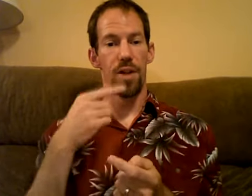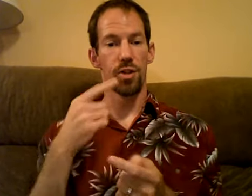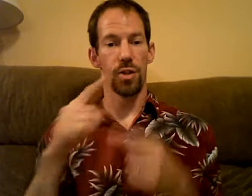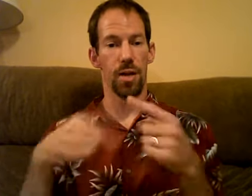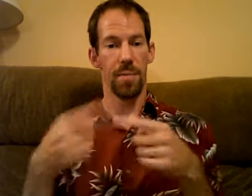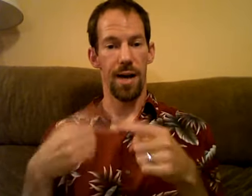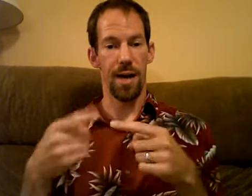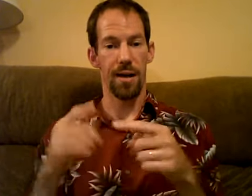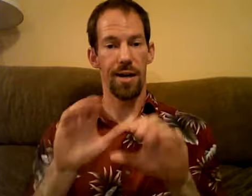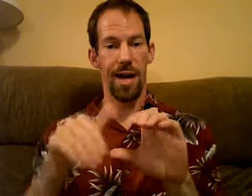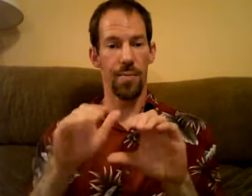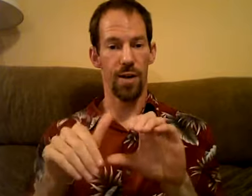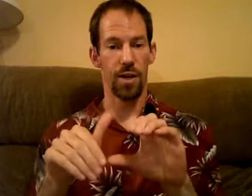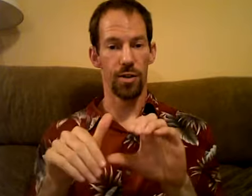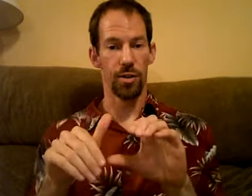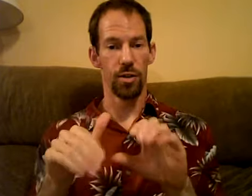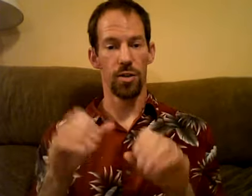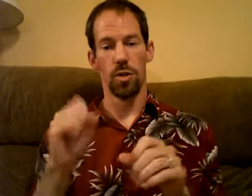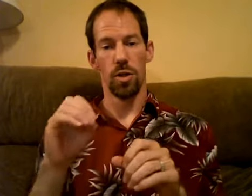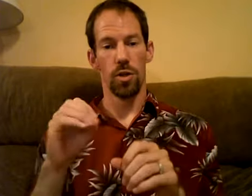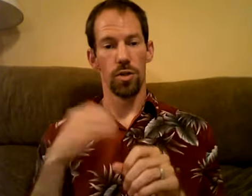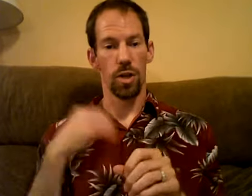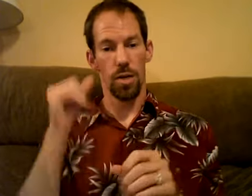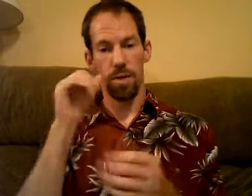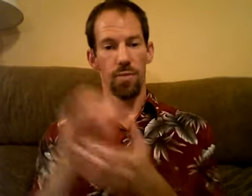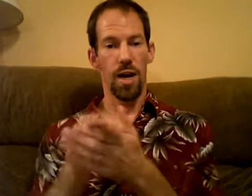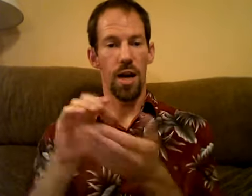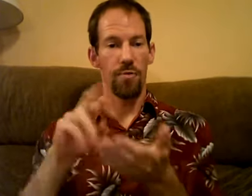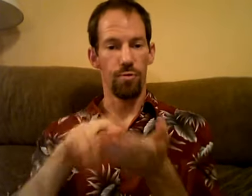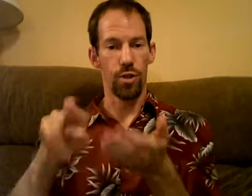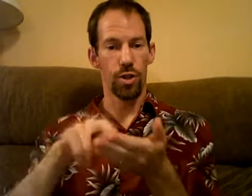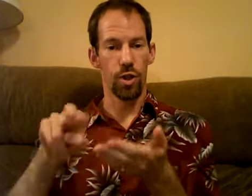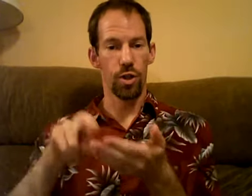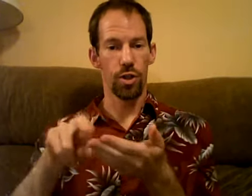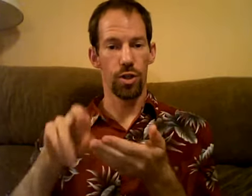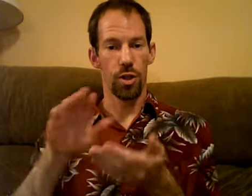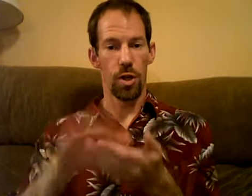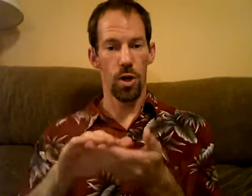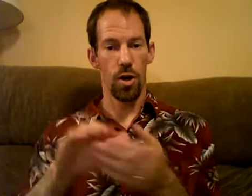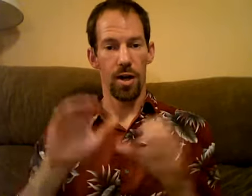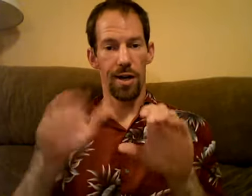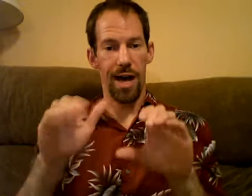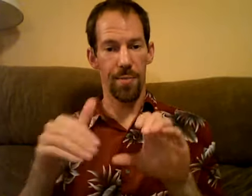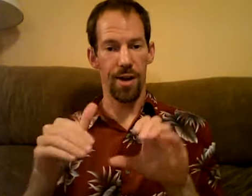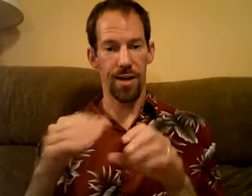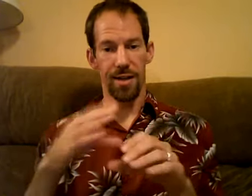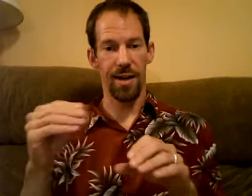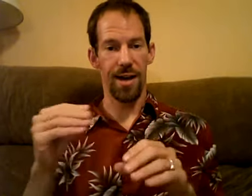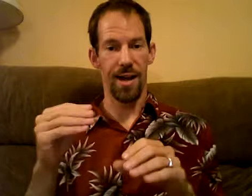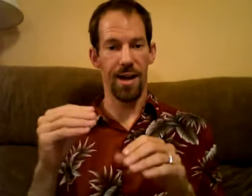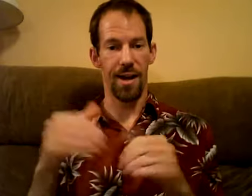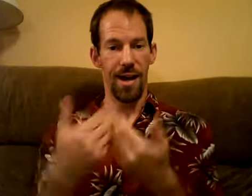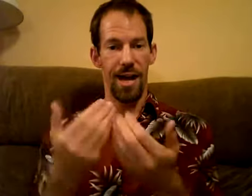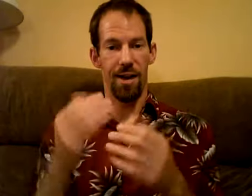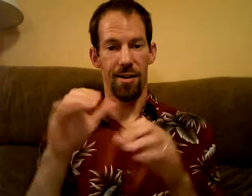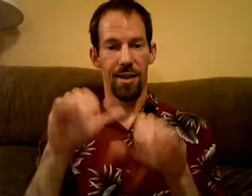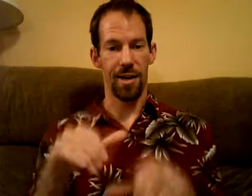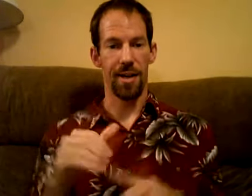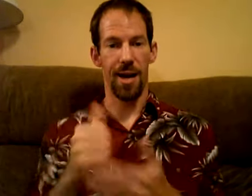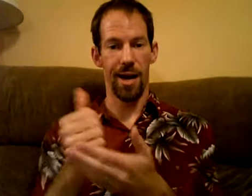mentioned about chiropractic. So my wife researched on chiropractic and how it can help